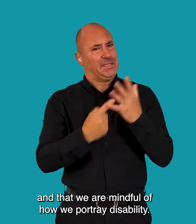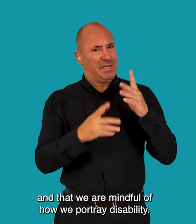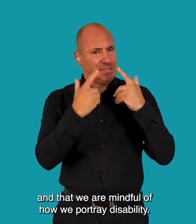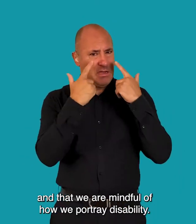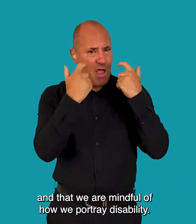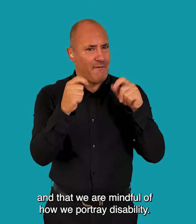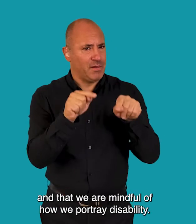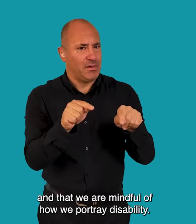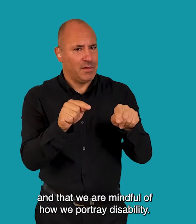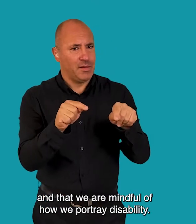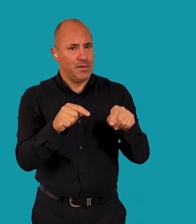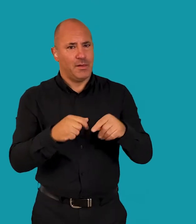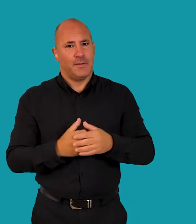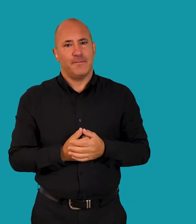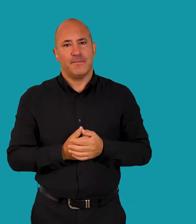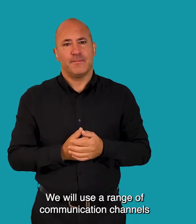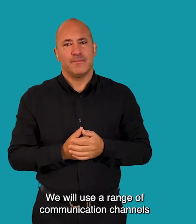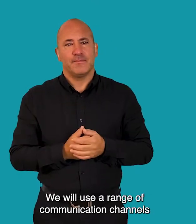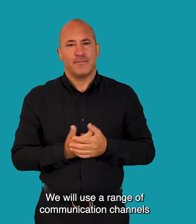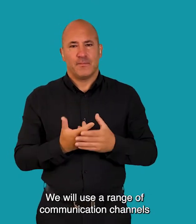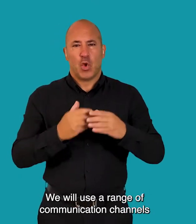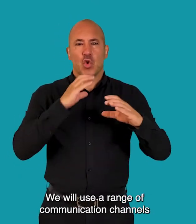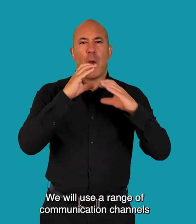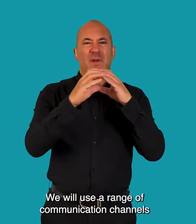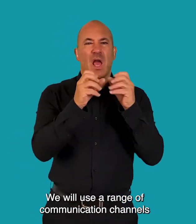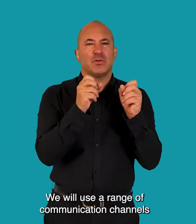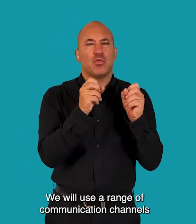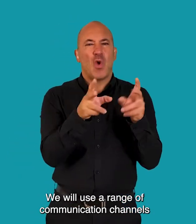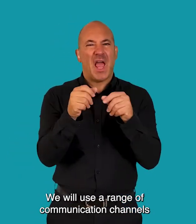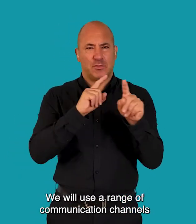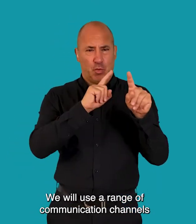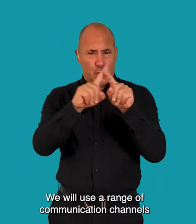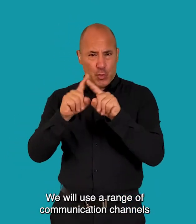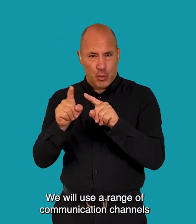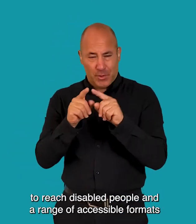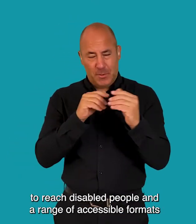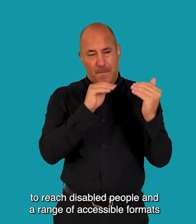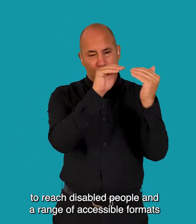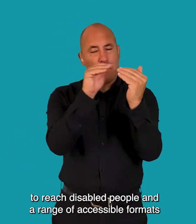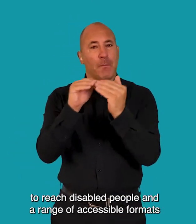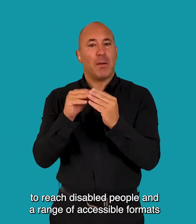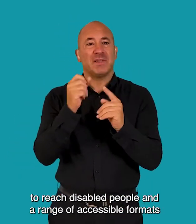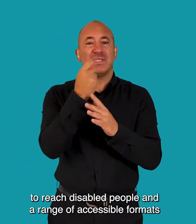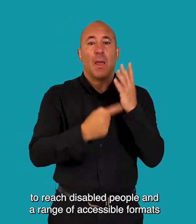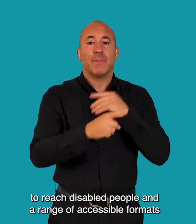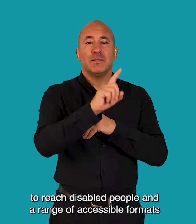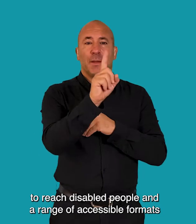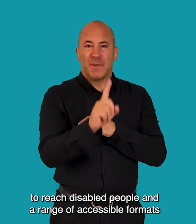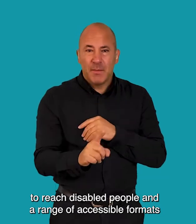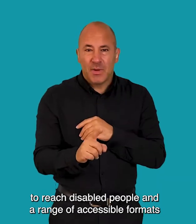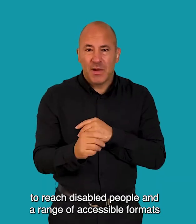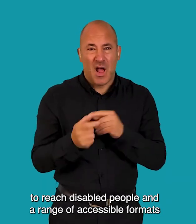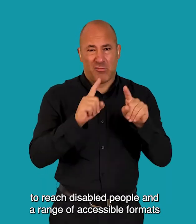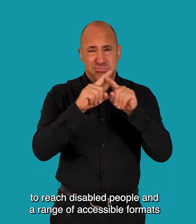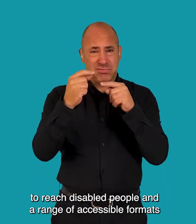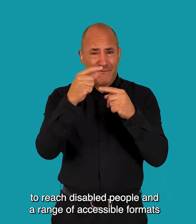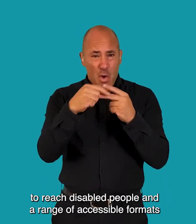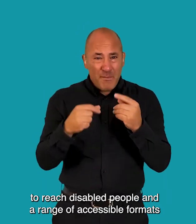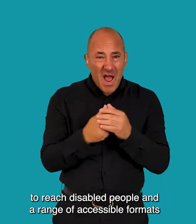portray disability. We will use a range of communication channels to reach disabled people and a range of accessible